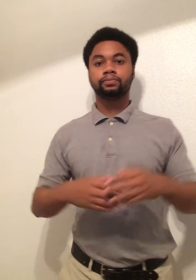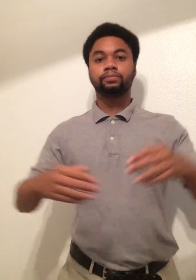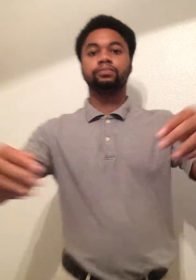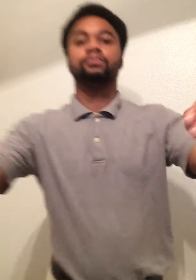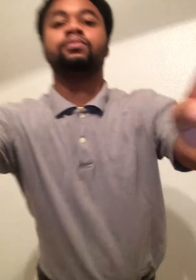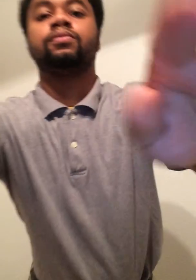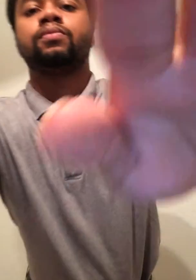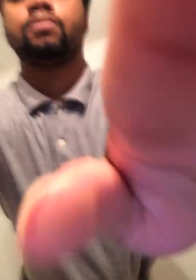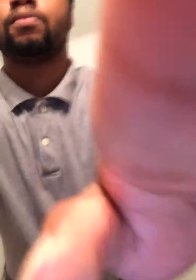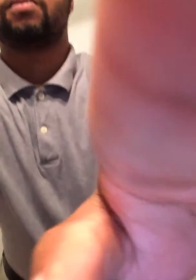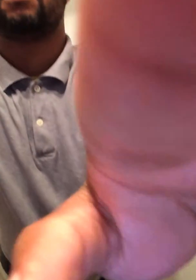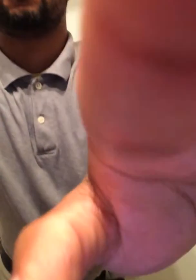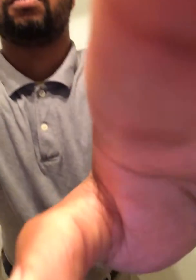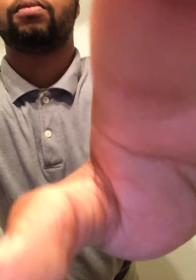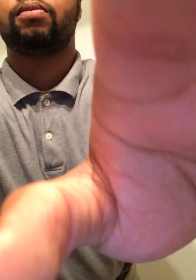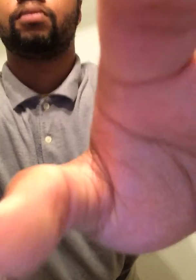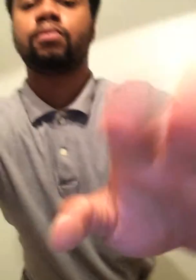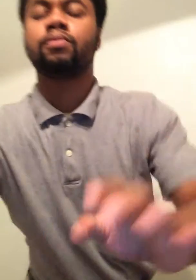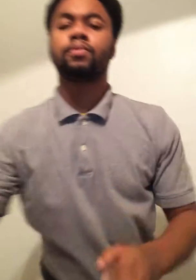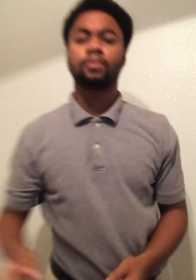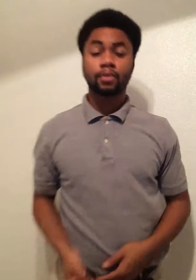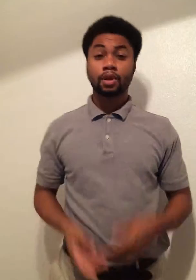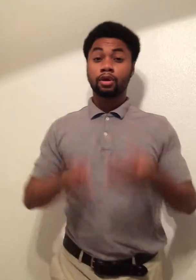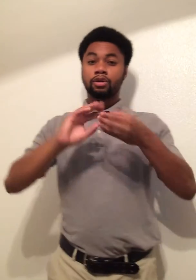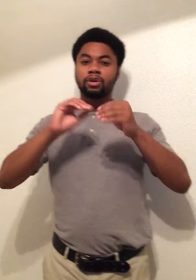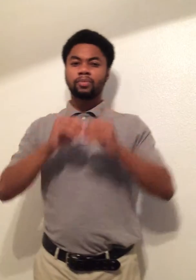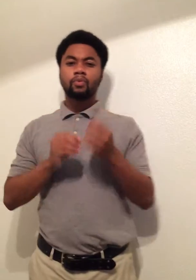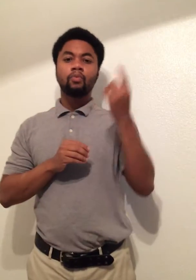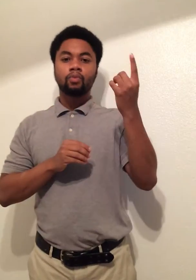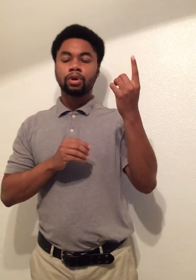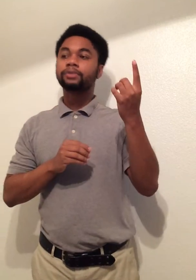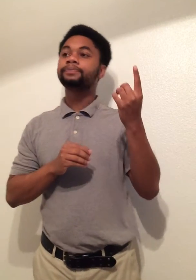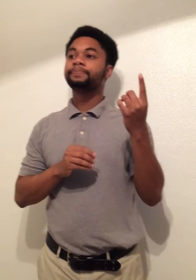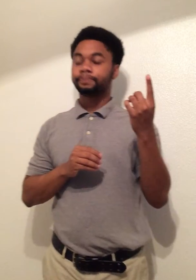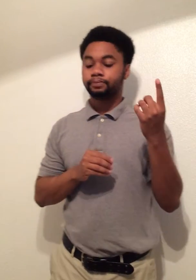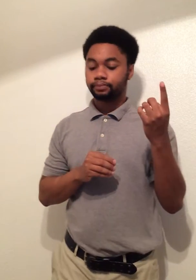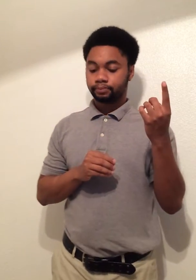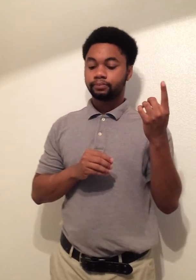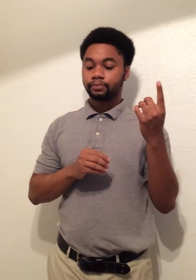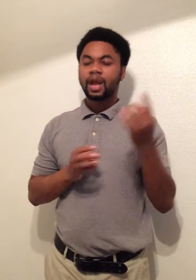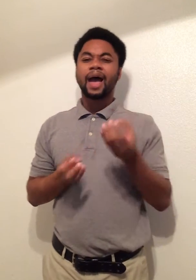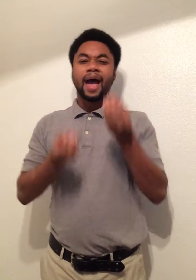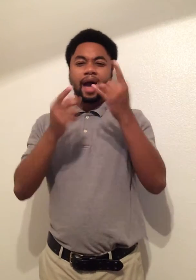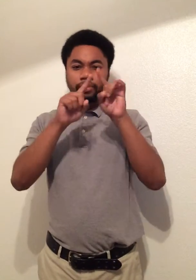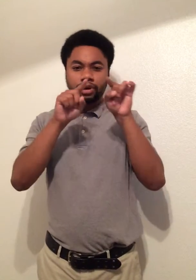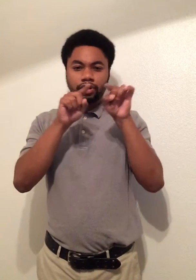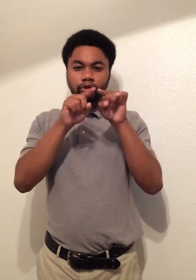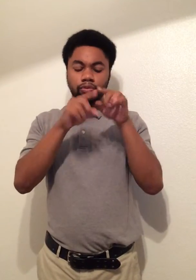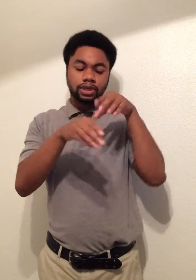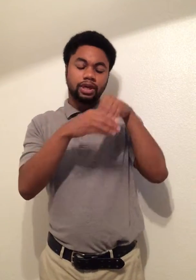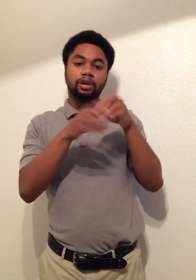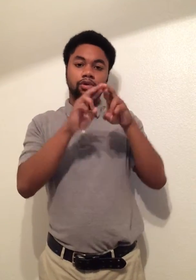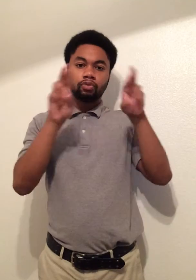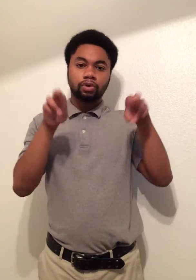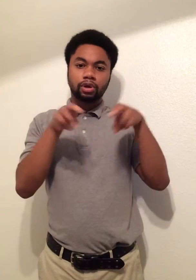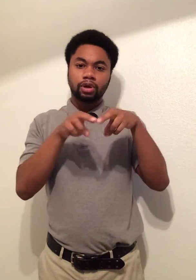First question I asked you was how many cubes are there in the rectangular prism? 42. Well, what did I ask you right here? How many cubes